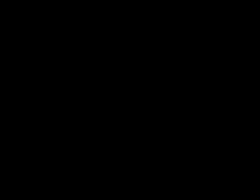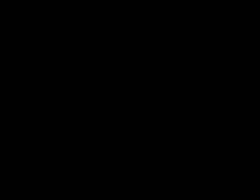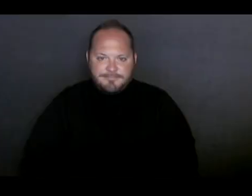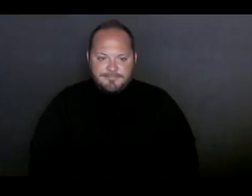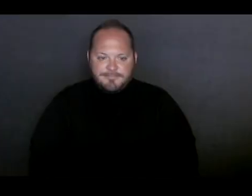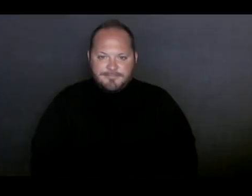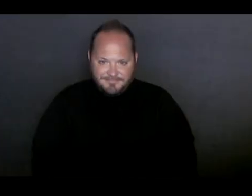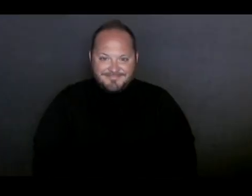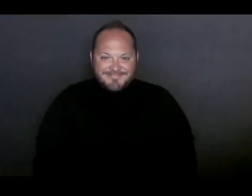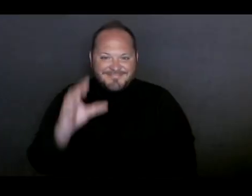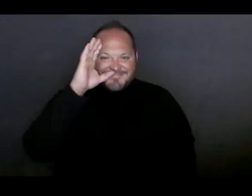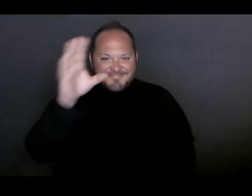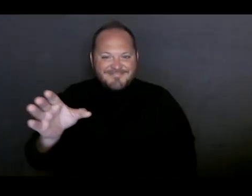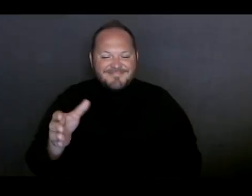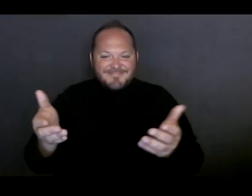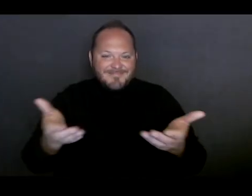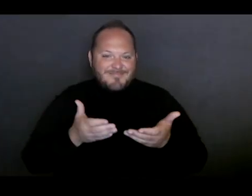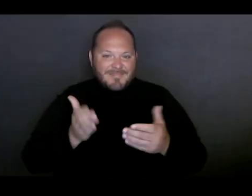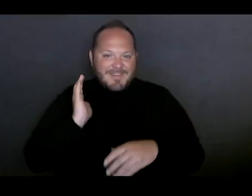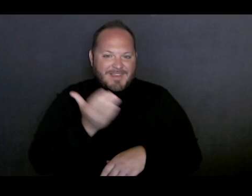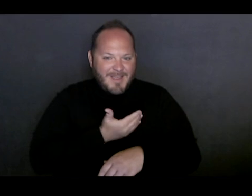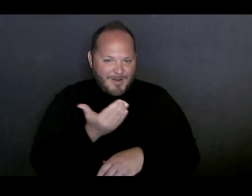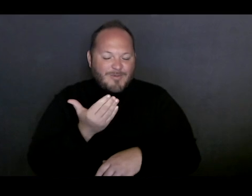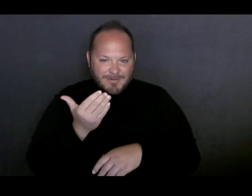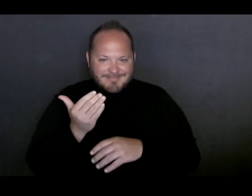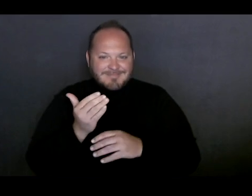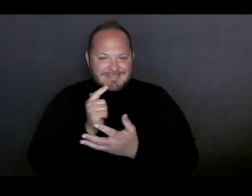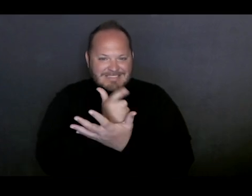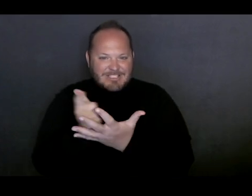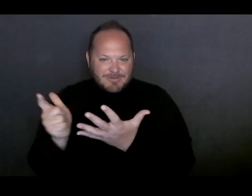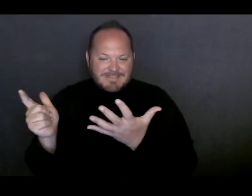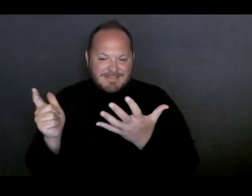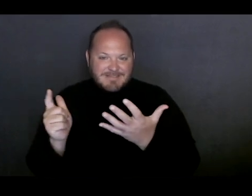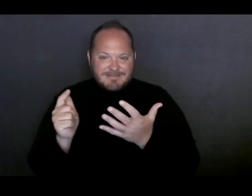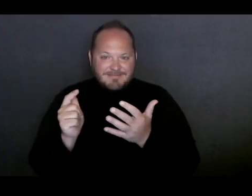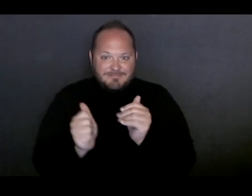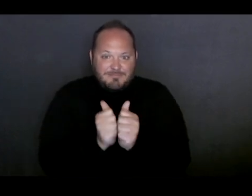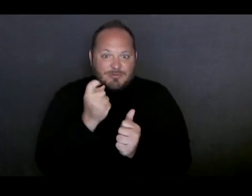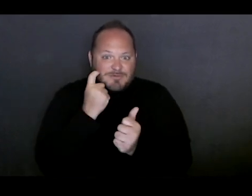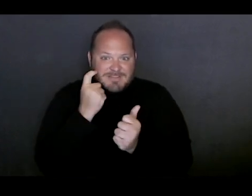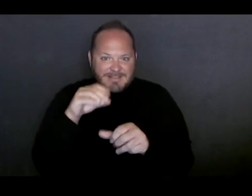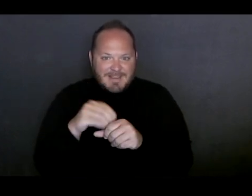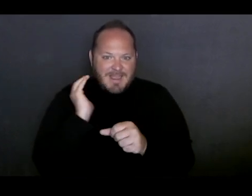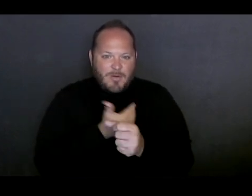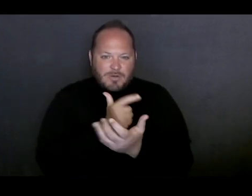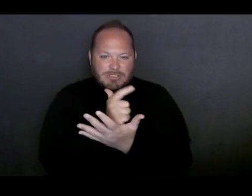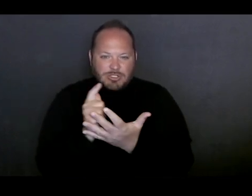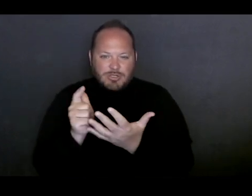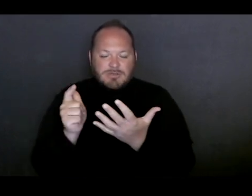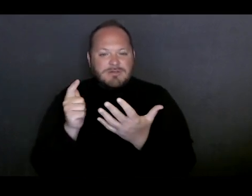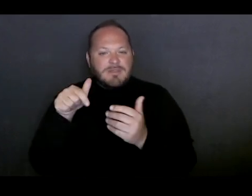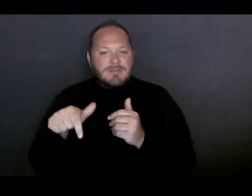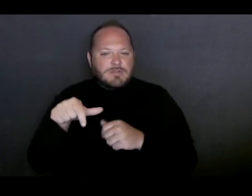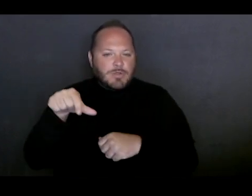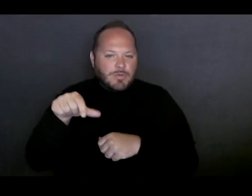Good day and welcome to our usual series, the latest in our usual series of ongoing Q&As about